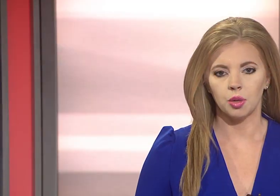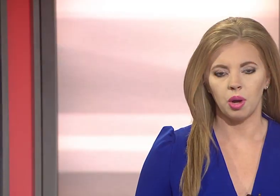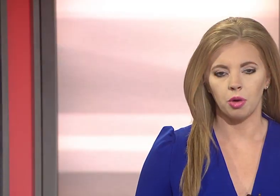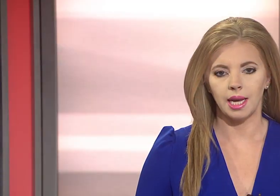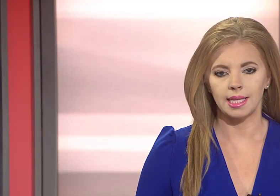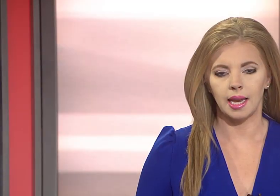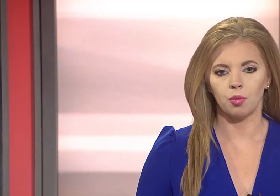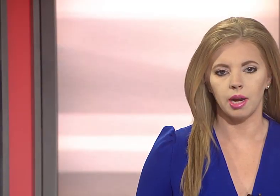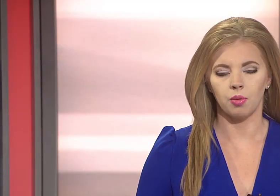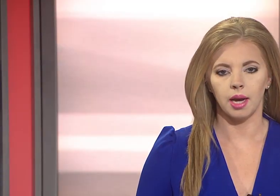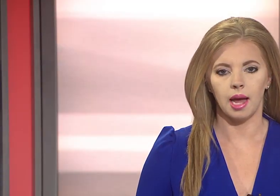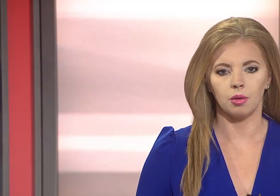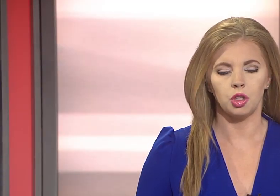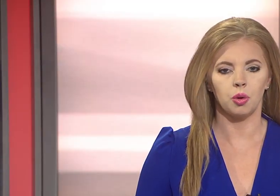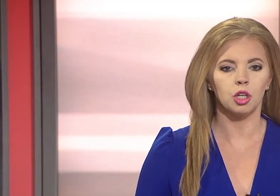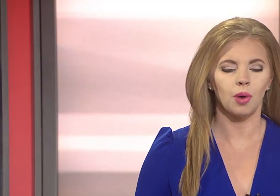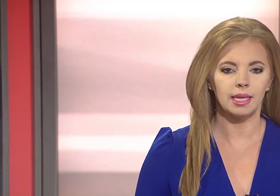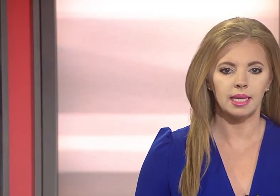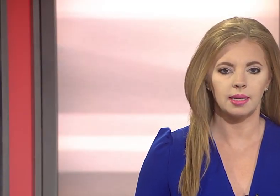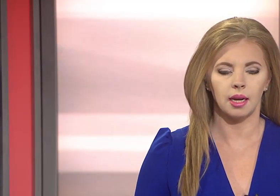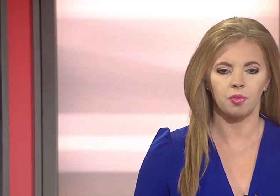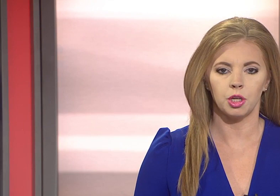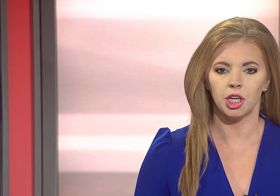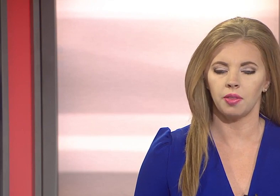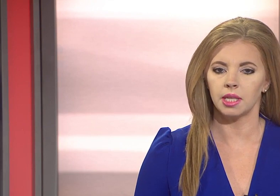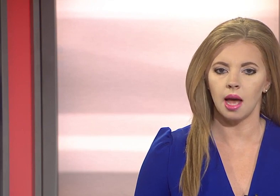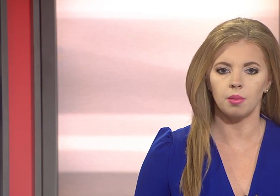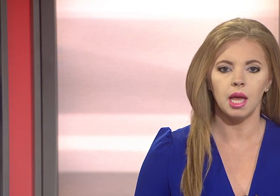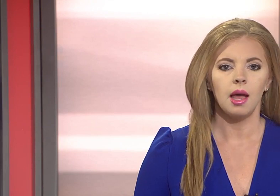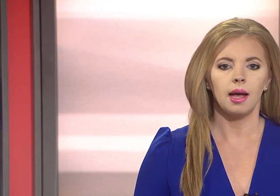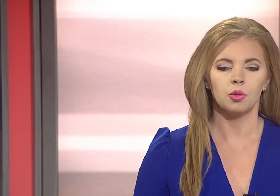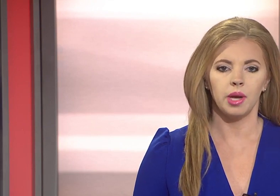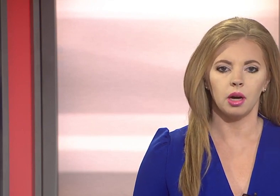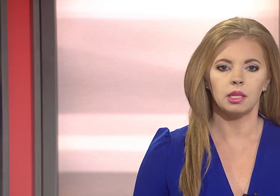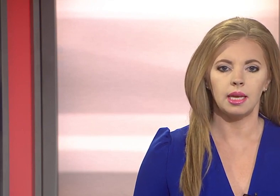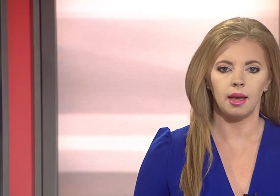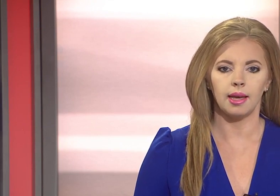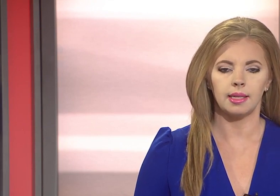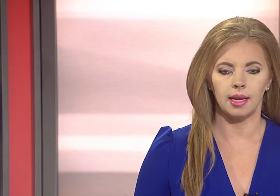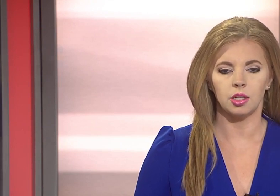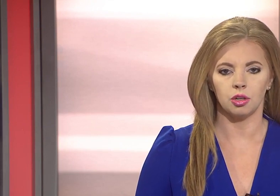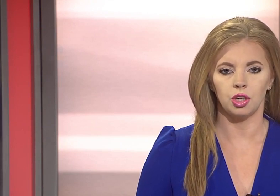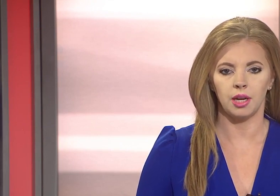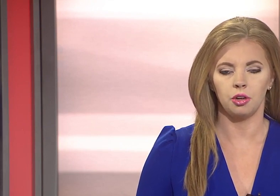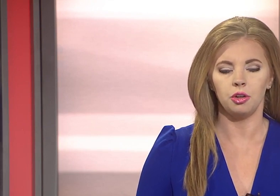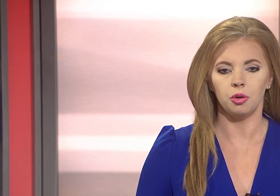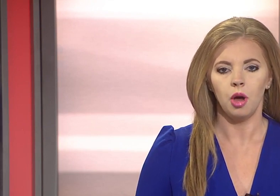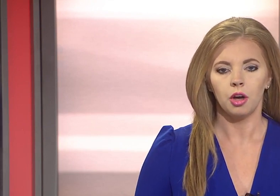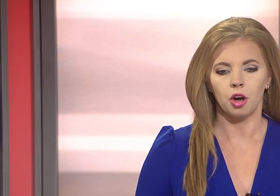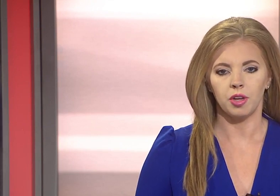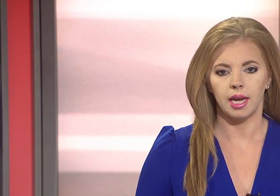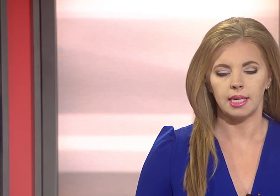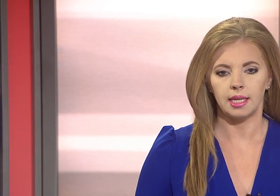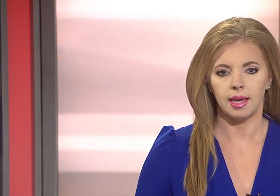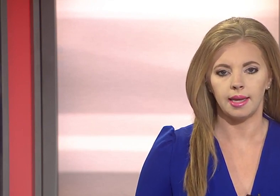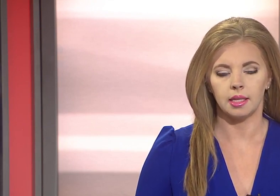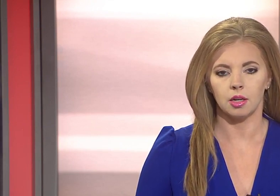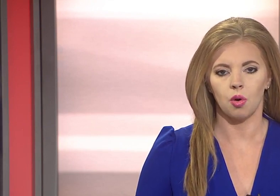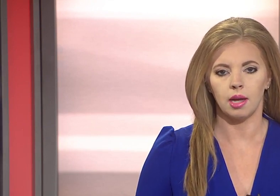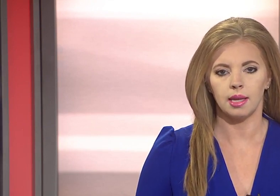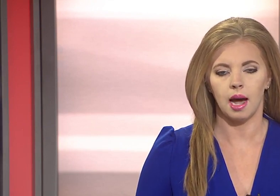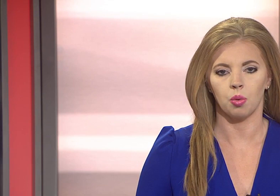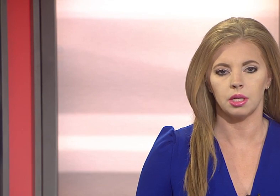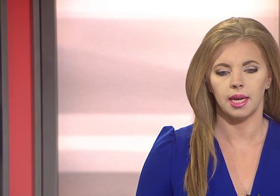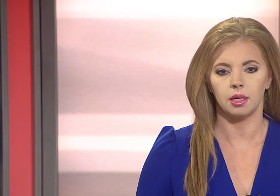Governor Gretchen Whitmer is getting ready right now to address the state of Michigan. This comes as we are seeing a steady surge in new COVID-19